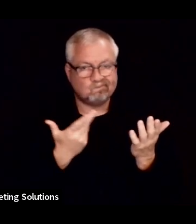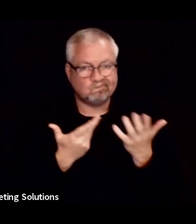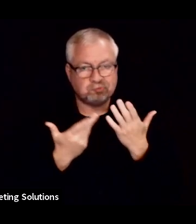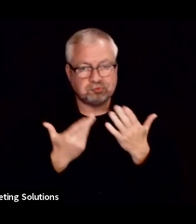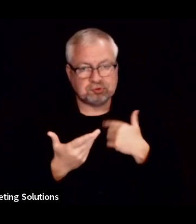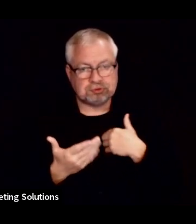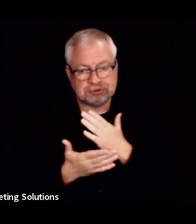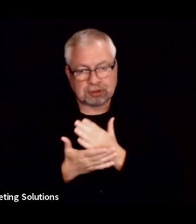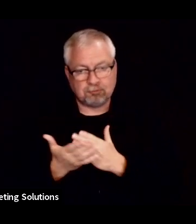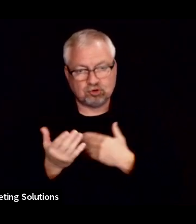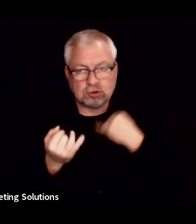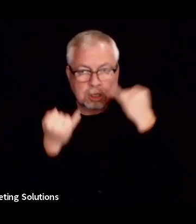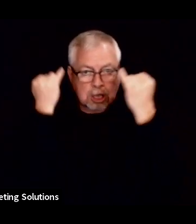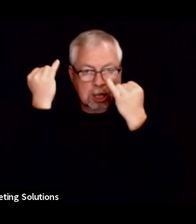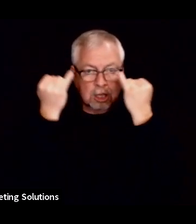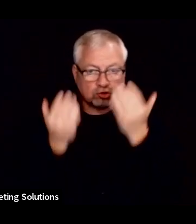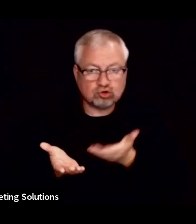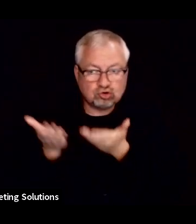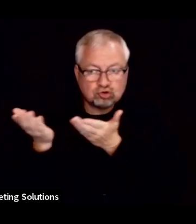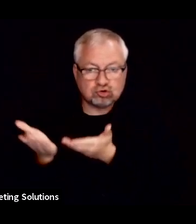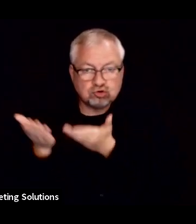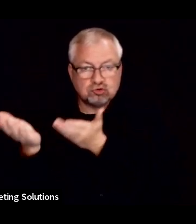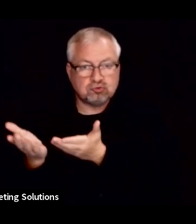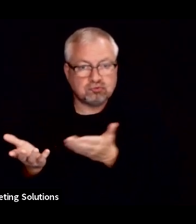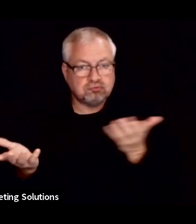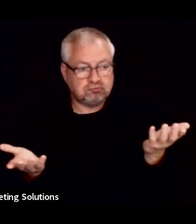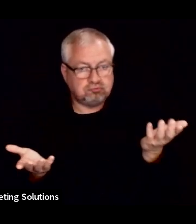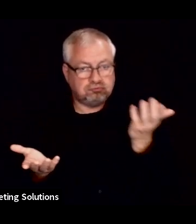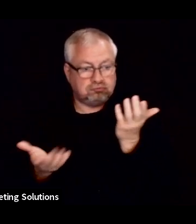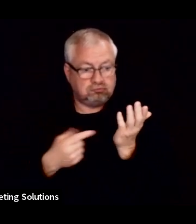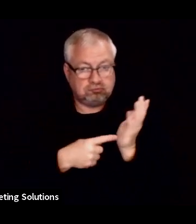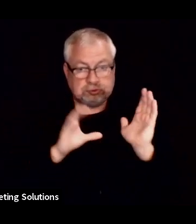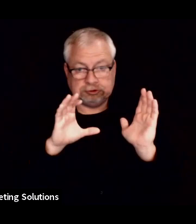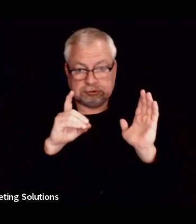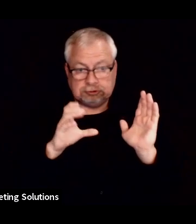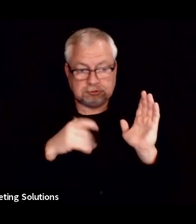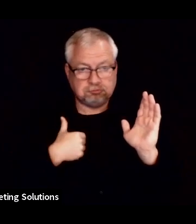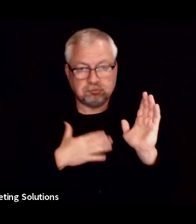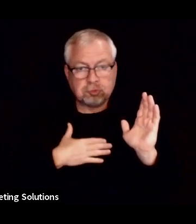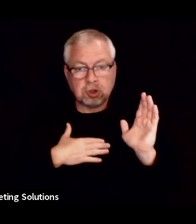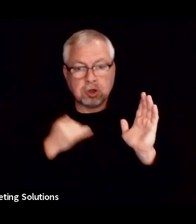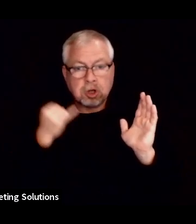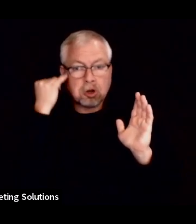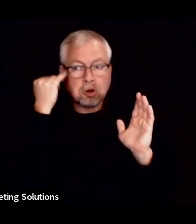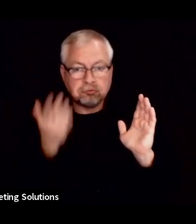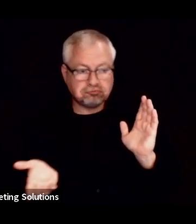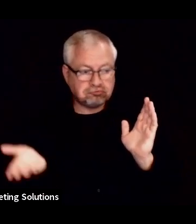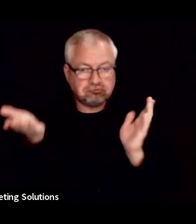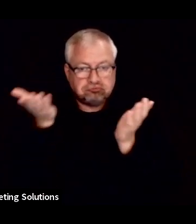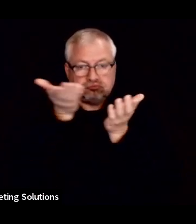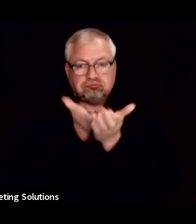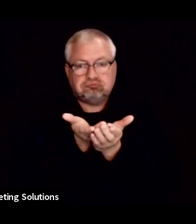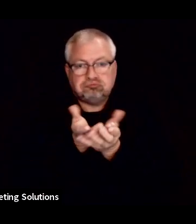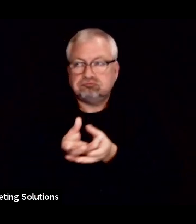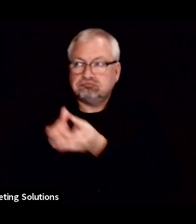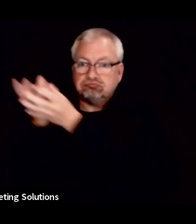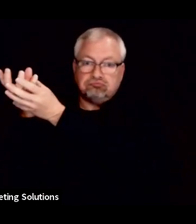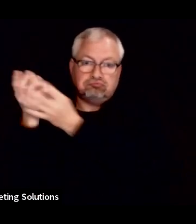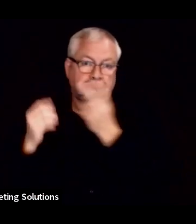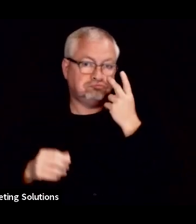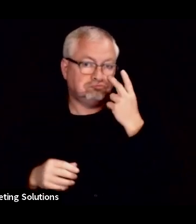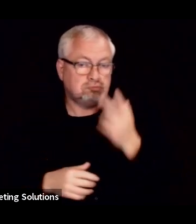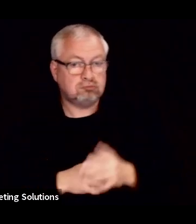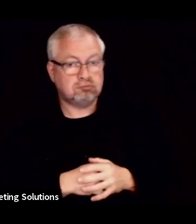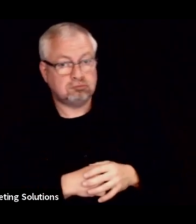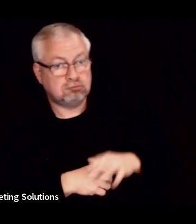from the CDC, but again, we need to wait and see what that is. And just for our planning purposes, you anticipate that discussions with faith